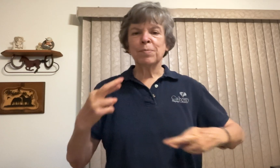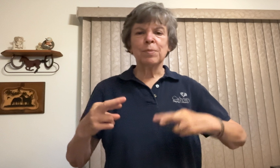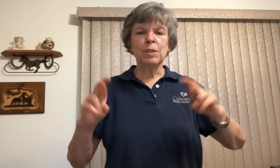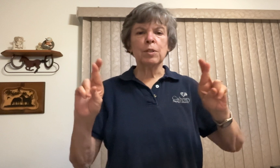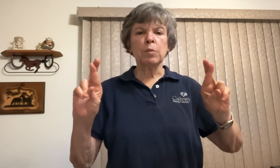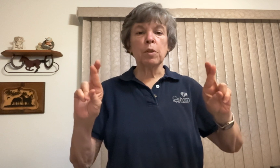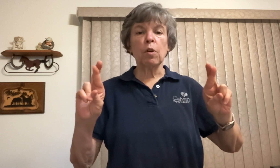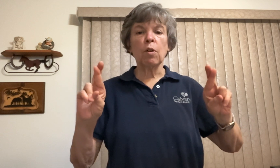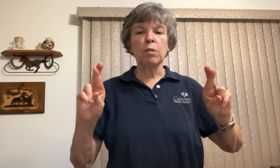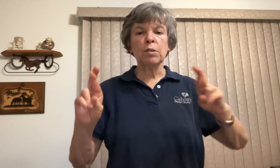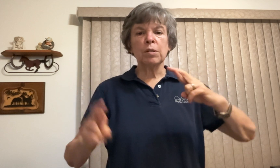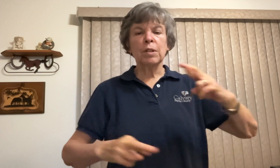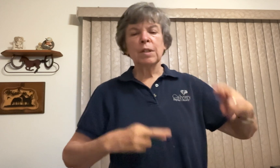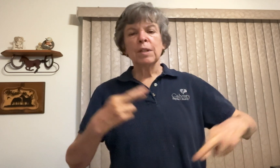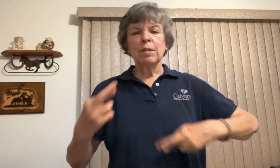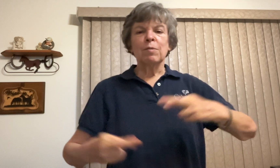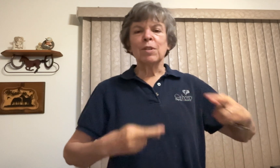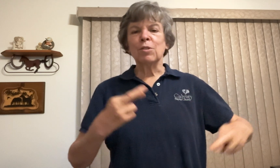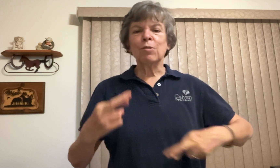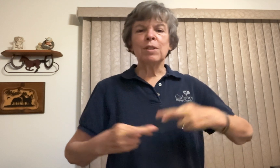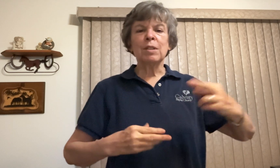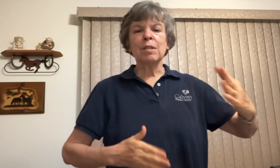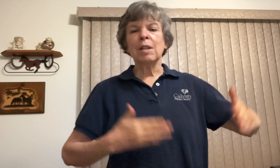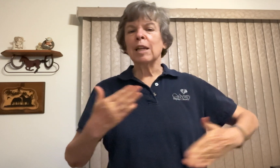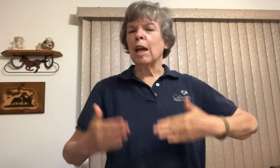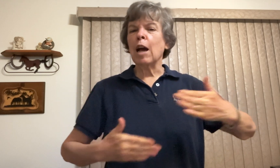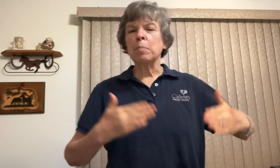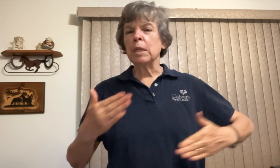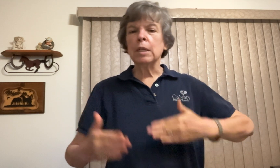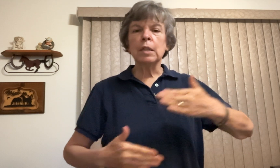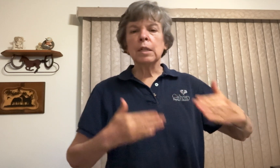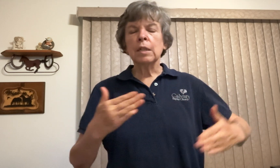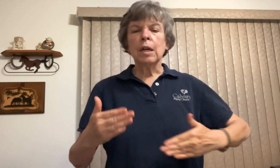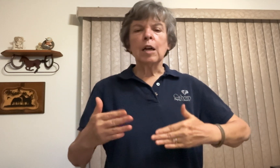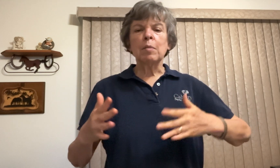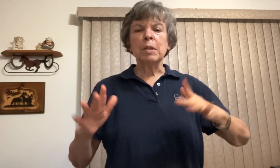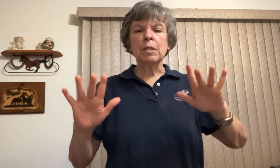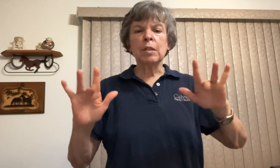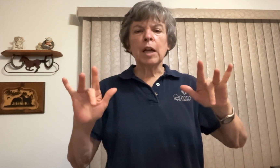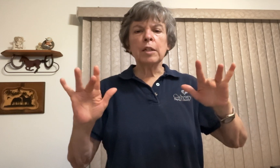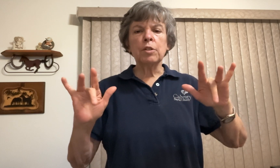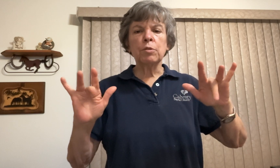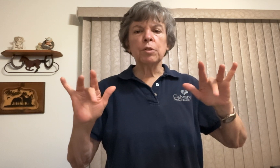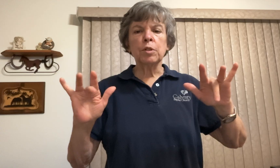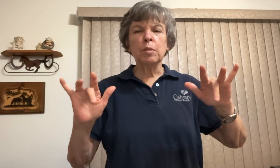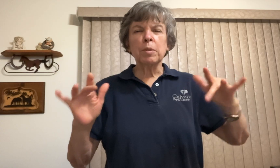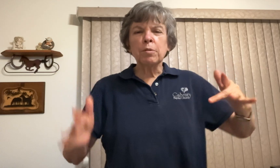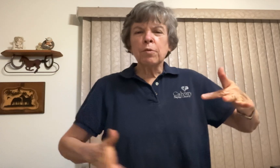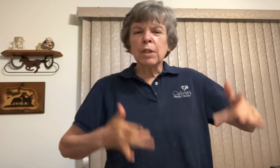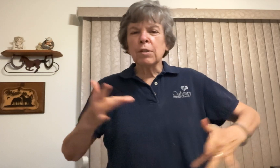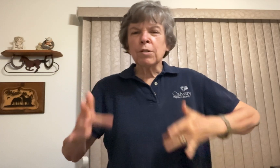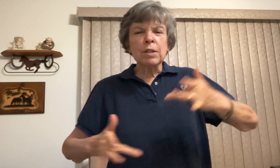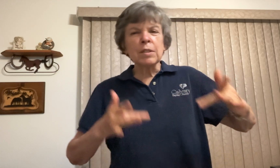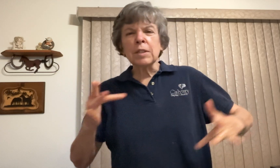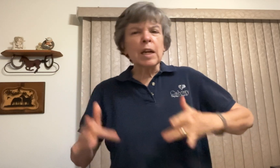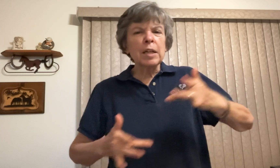This is with R's. Rejoice. This is like happy. Excited uses the middle finger.